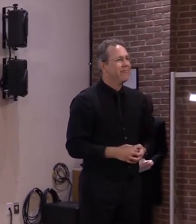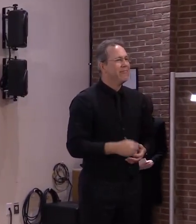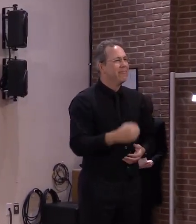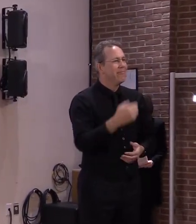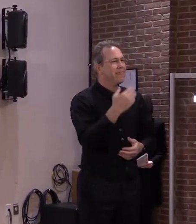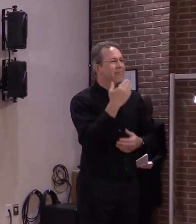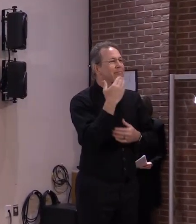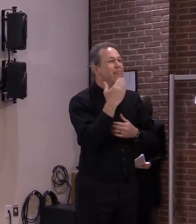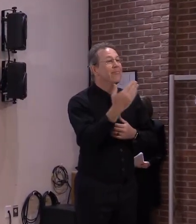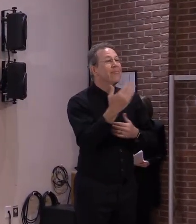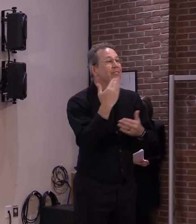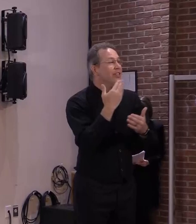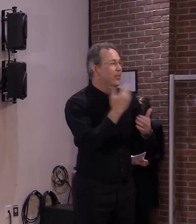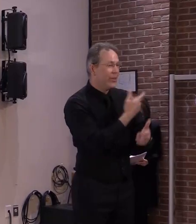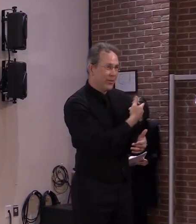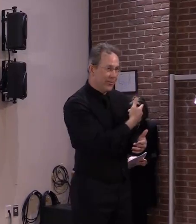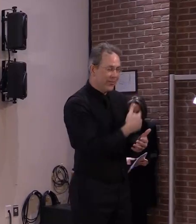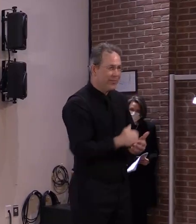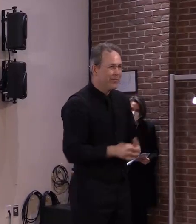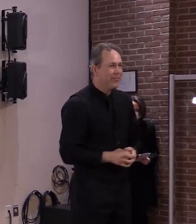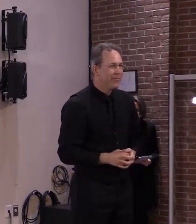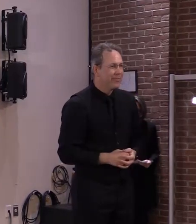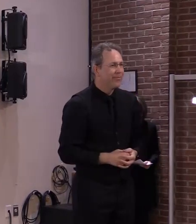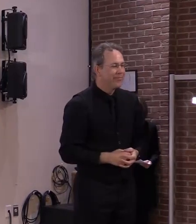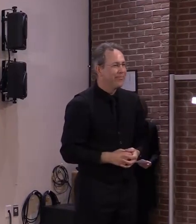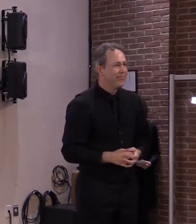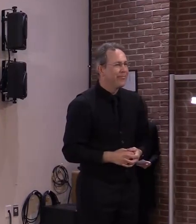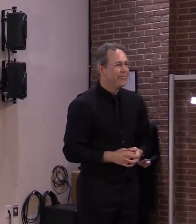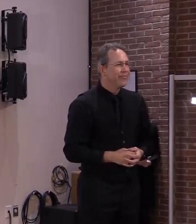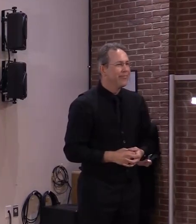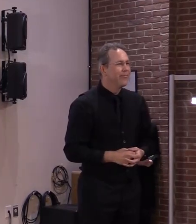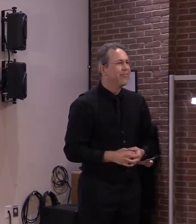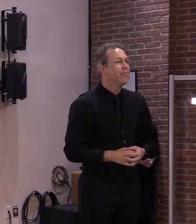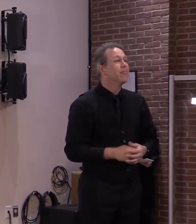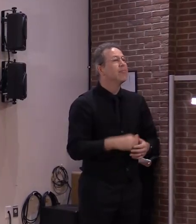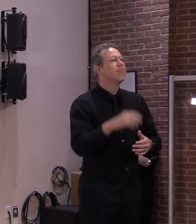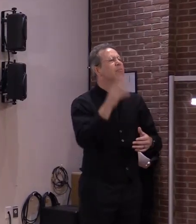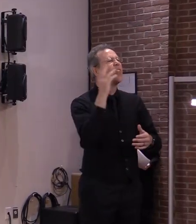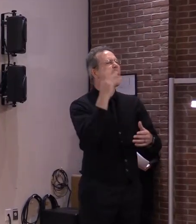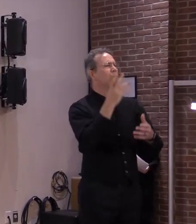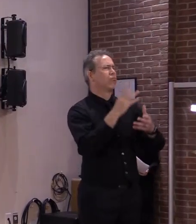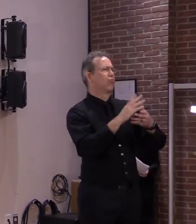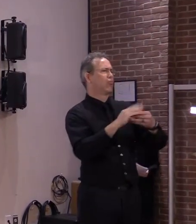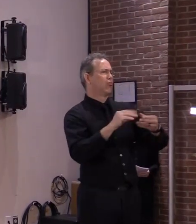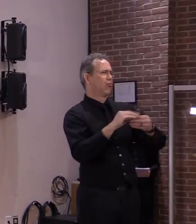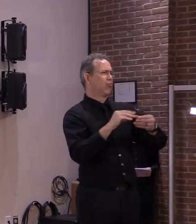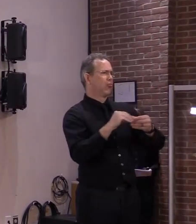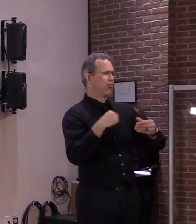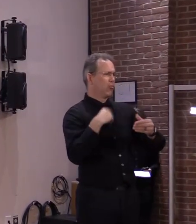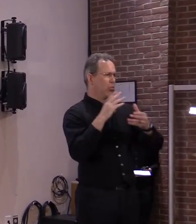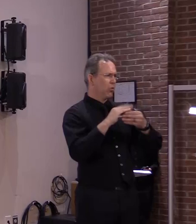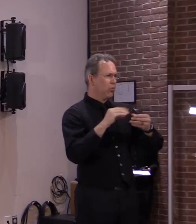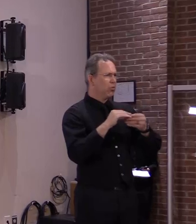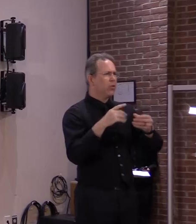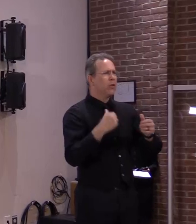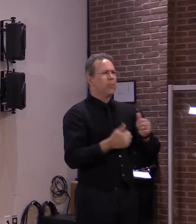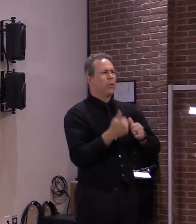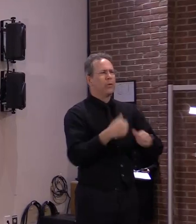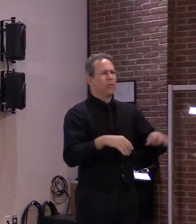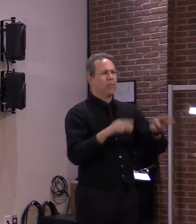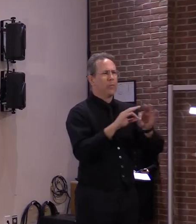Thank you very much. I think I will continue the predominantly good news theme.